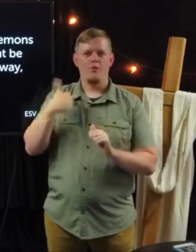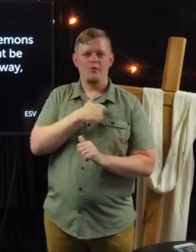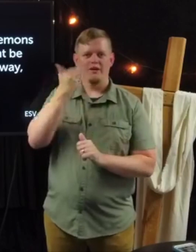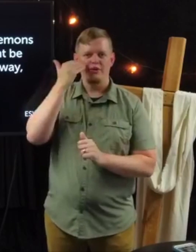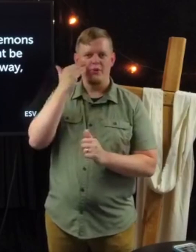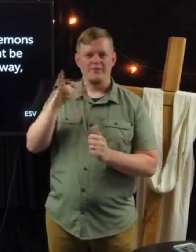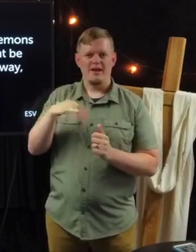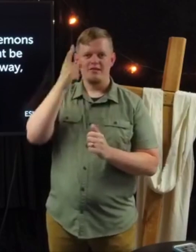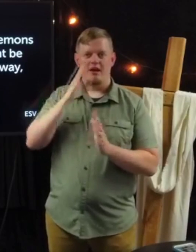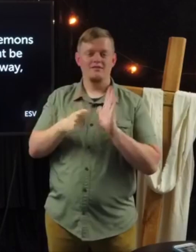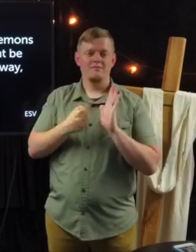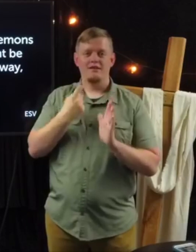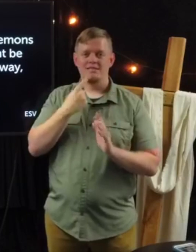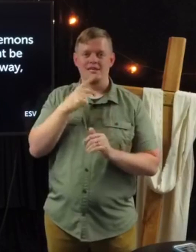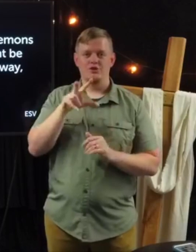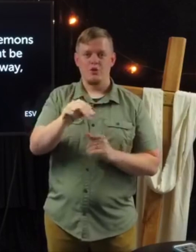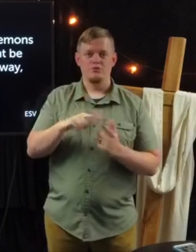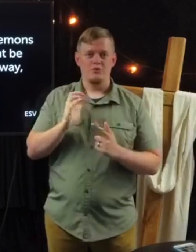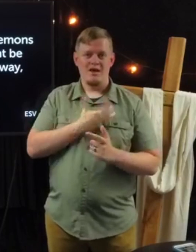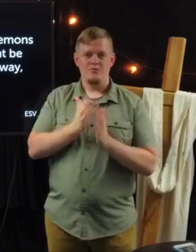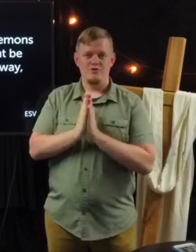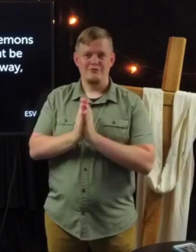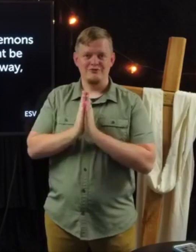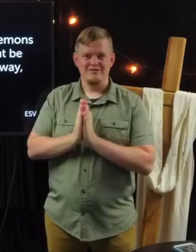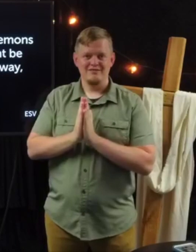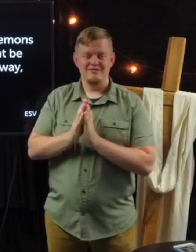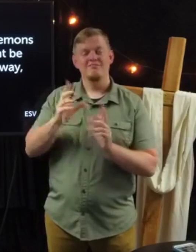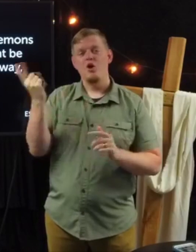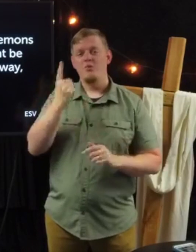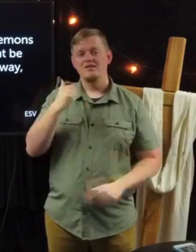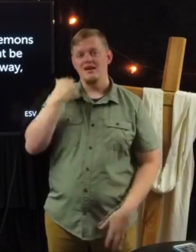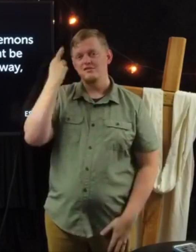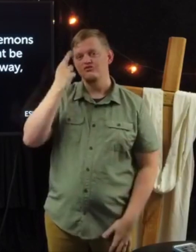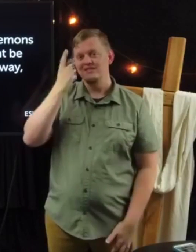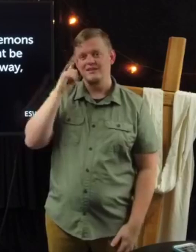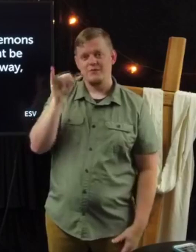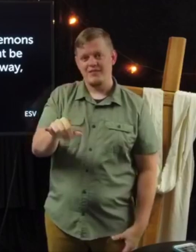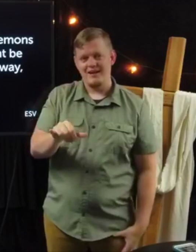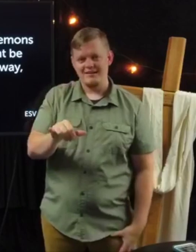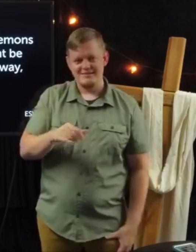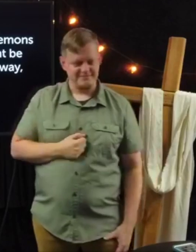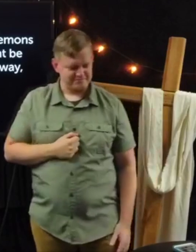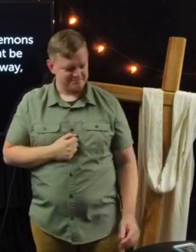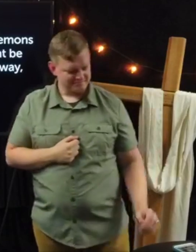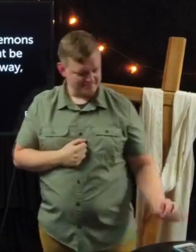That's how we know, just going off topic just a minute, we know then that he can also say no to our prayers. We see that right here. He doesn't always say